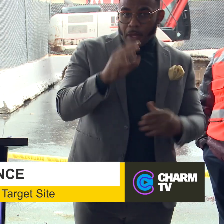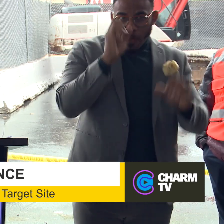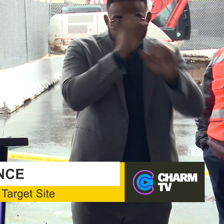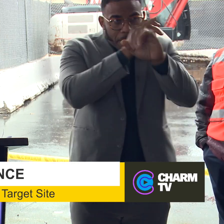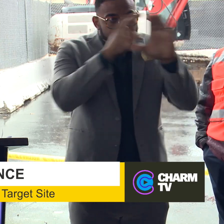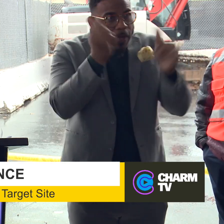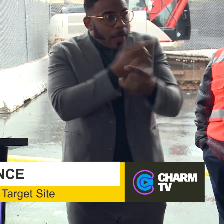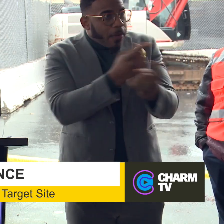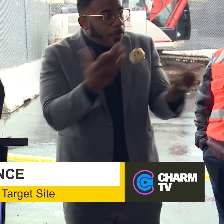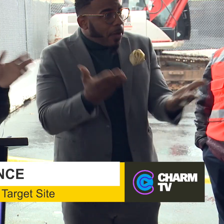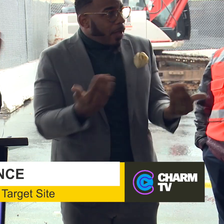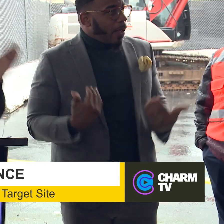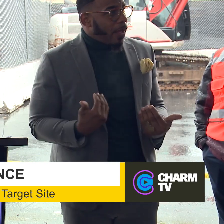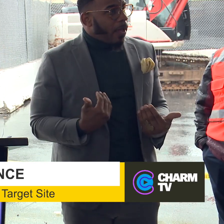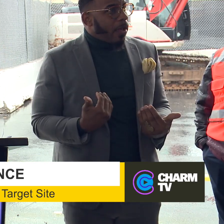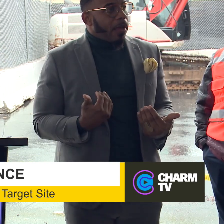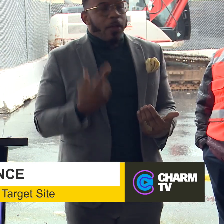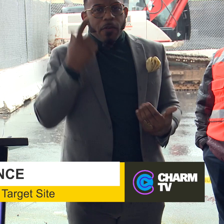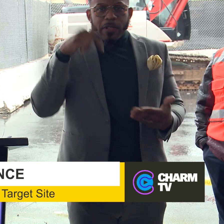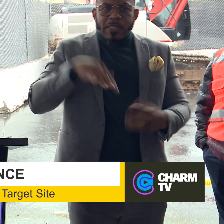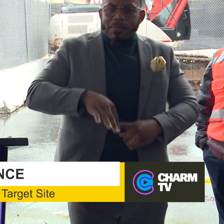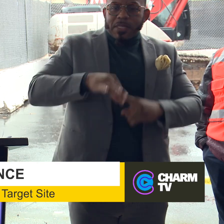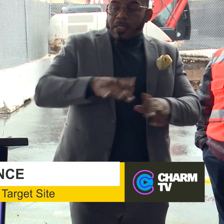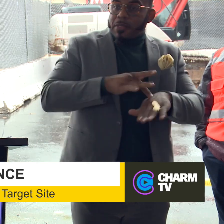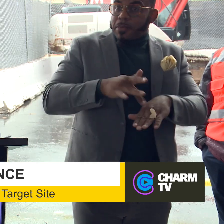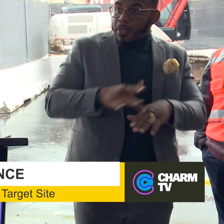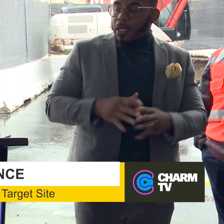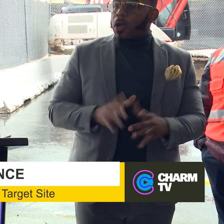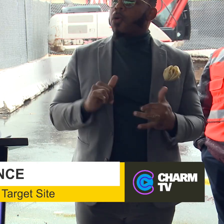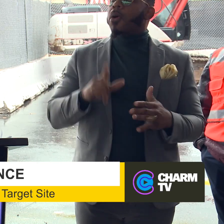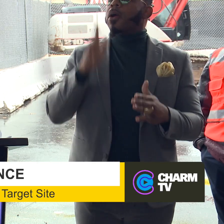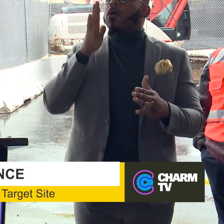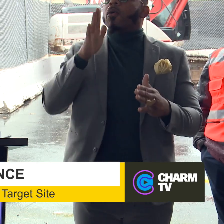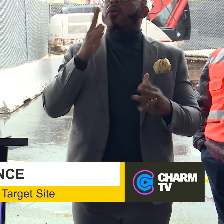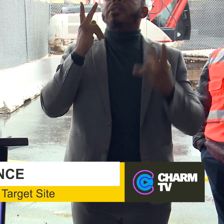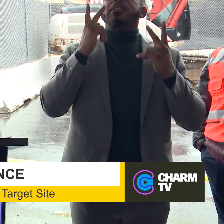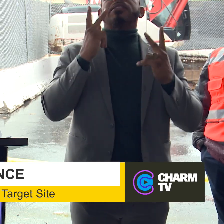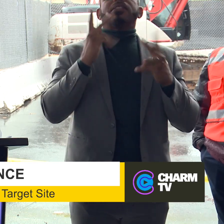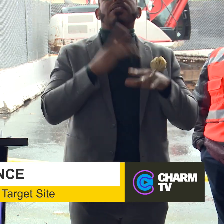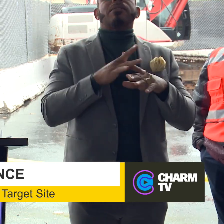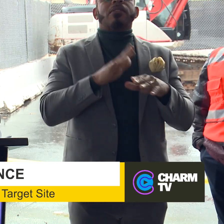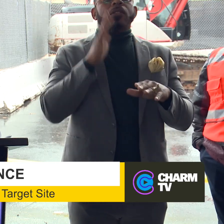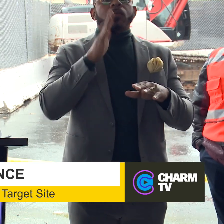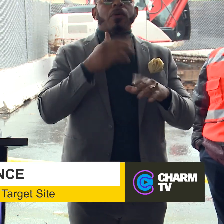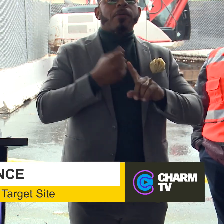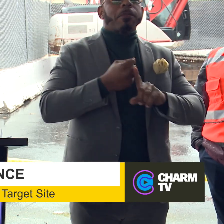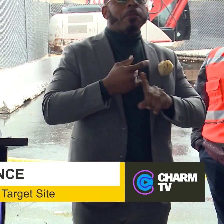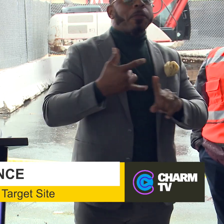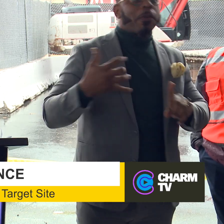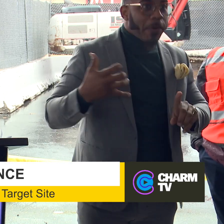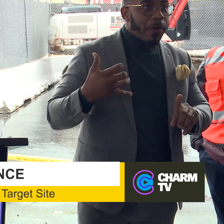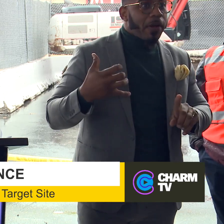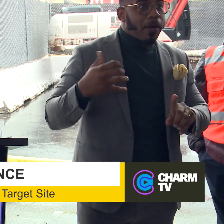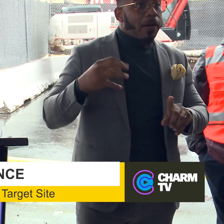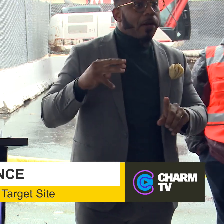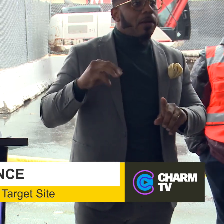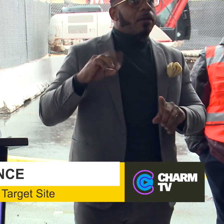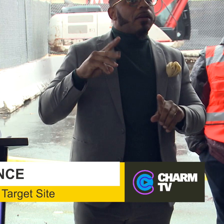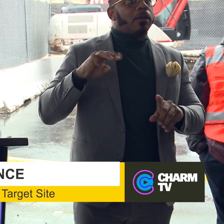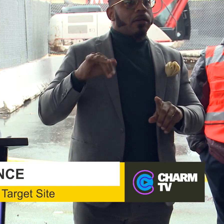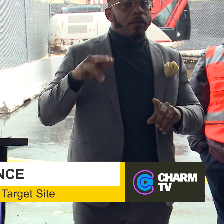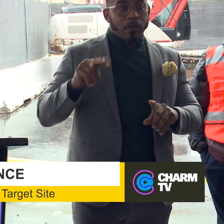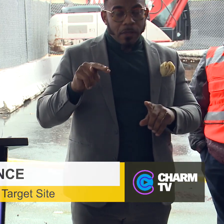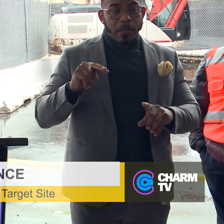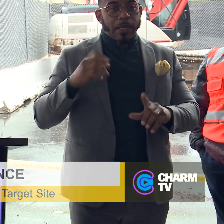vision that everyone has had for this particular space, we are going to see a space that's going to expand Mondawmin's impact